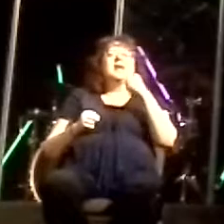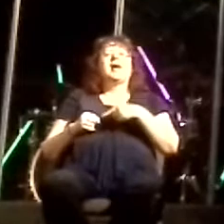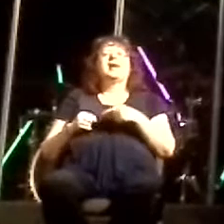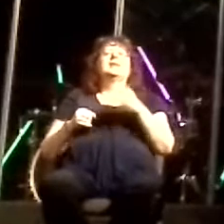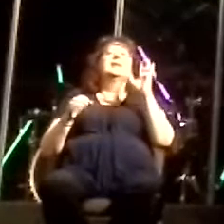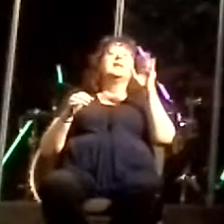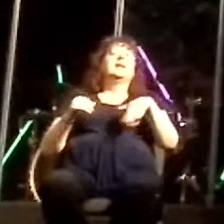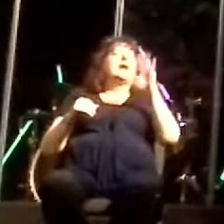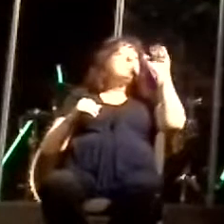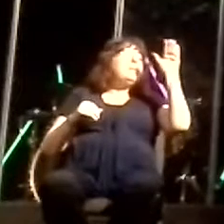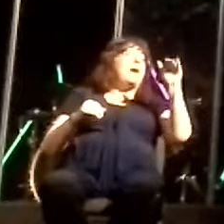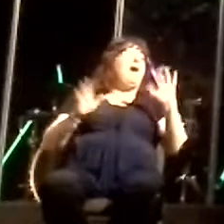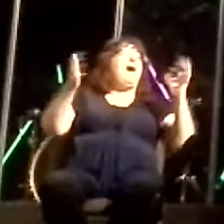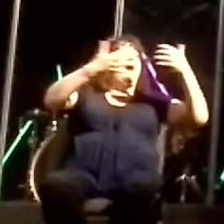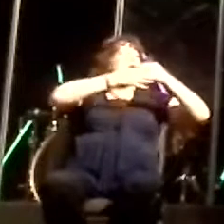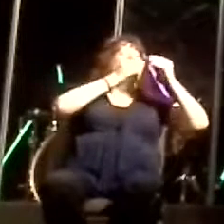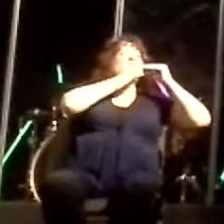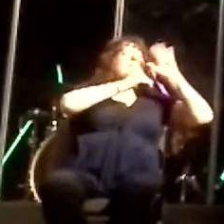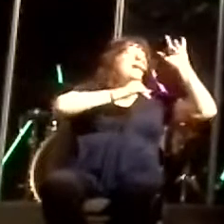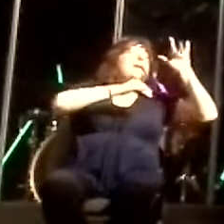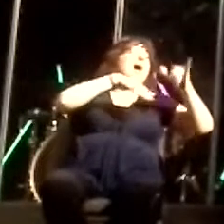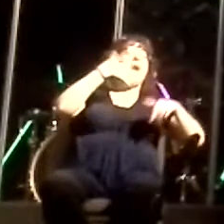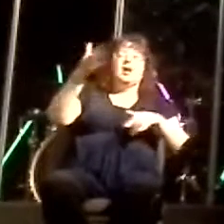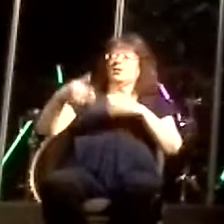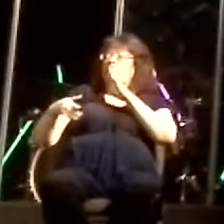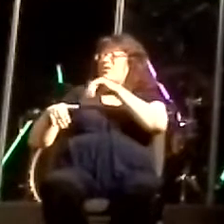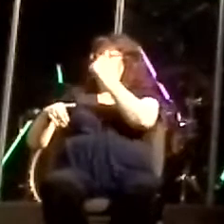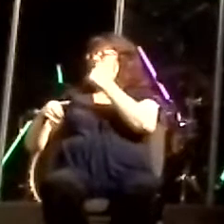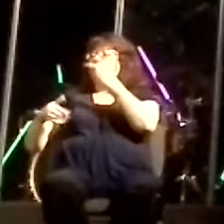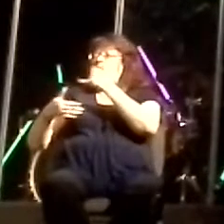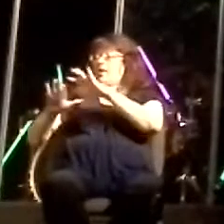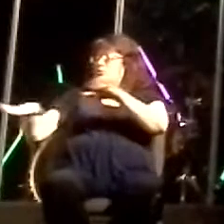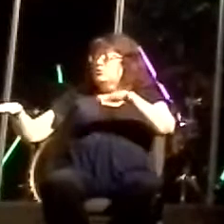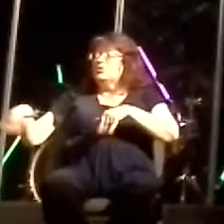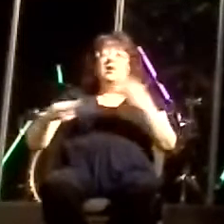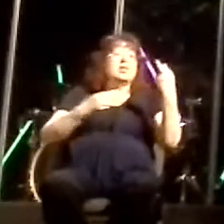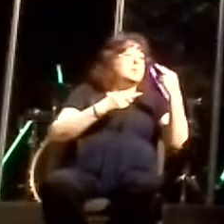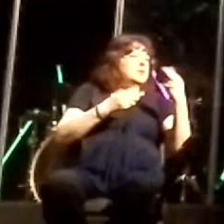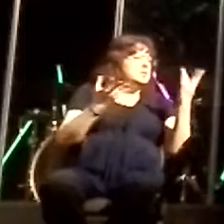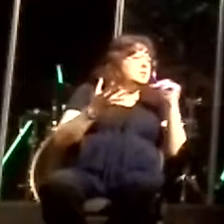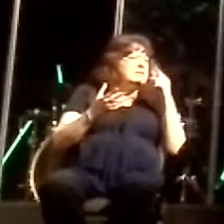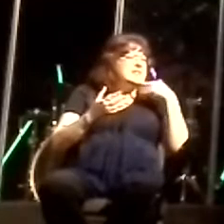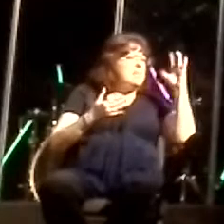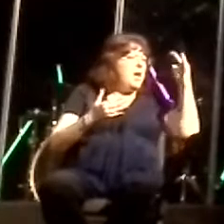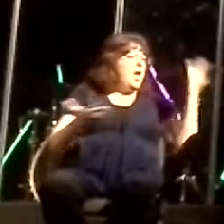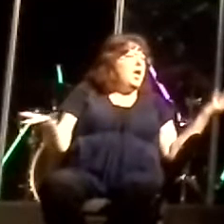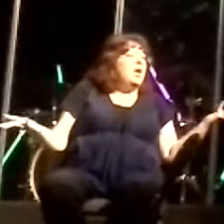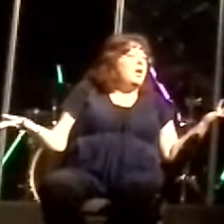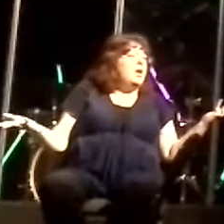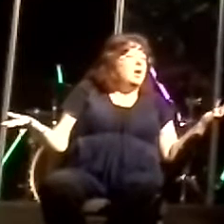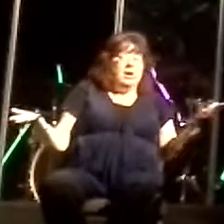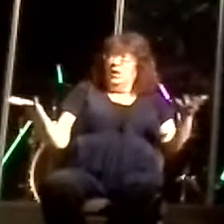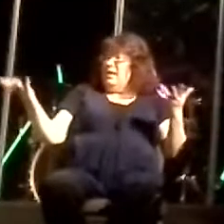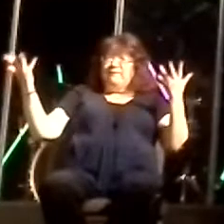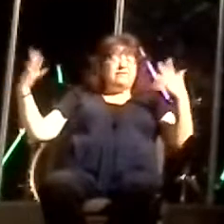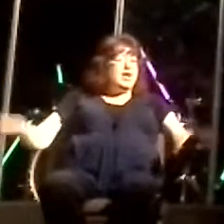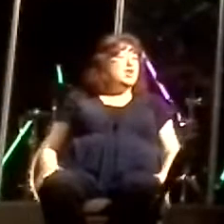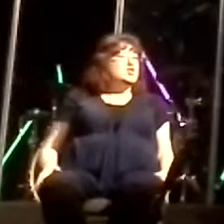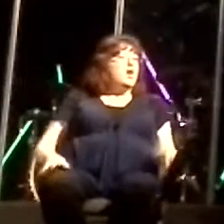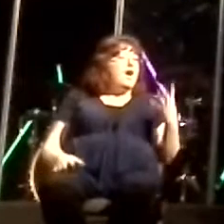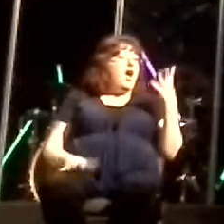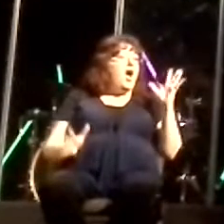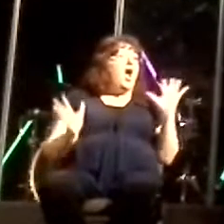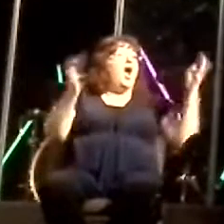me, Congo, I'll say goodbye, I'll hug her, kiss her, say goodbye. Then she'll talk to one of the grandkids and she'll look at me and she'll go, you didn't say goodbye. I'm like, I gave